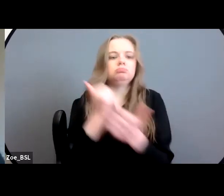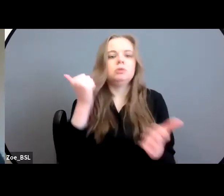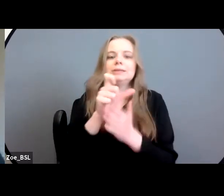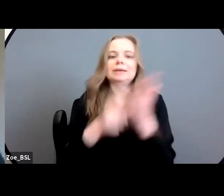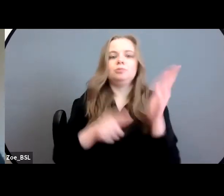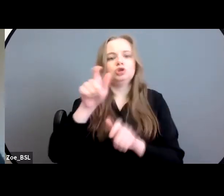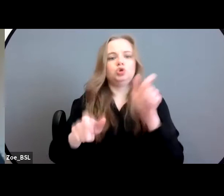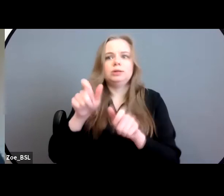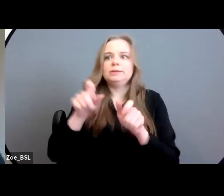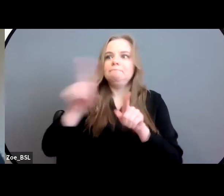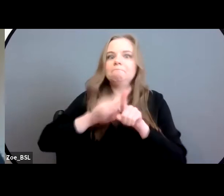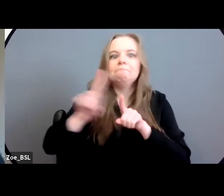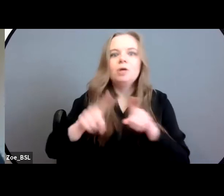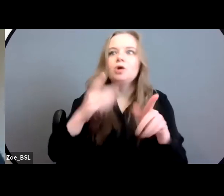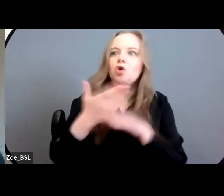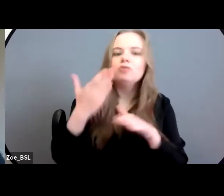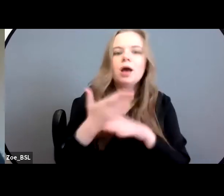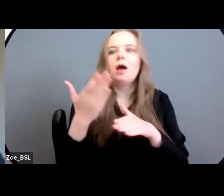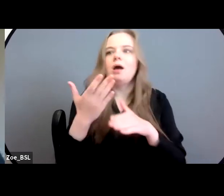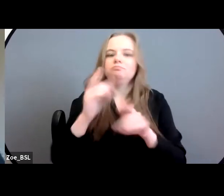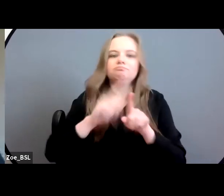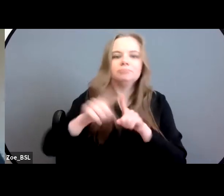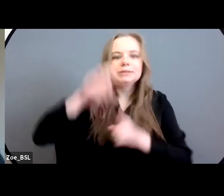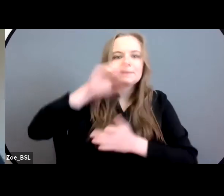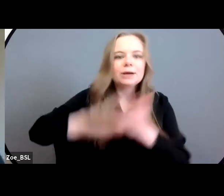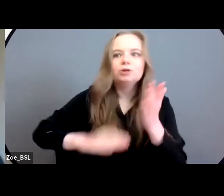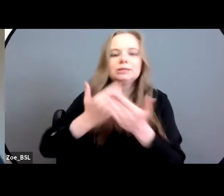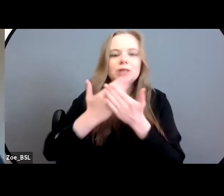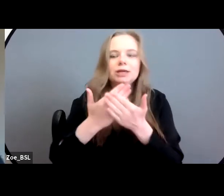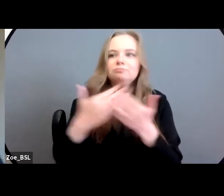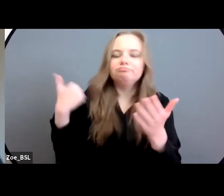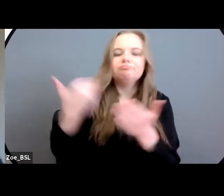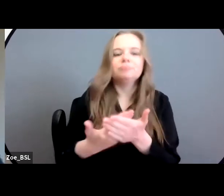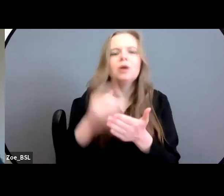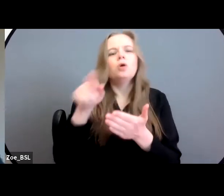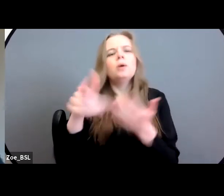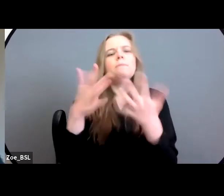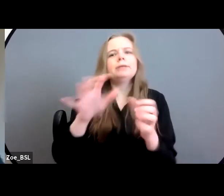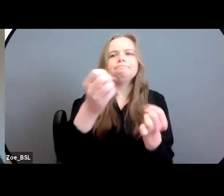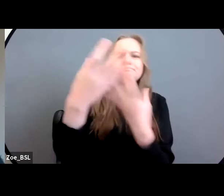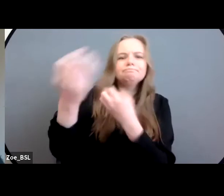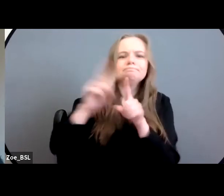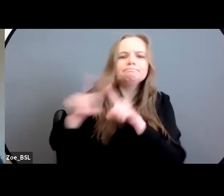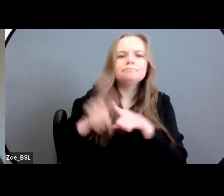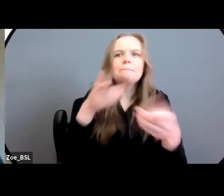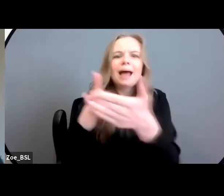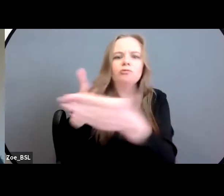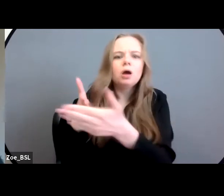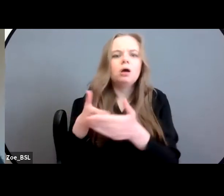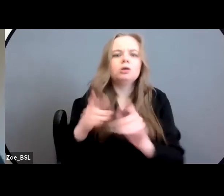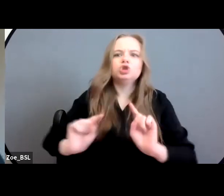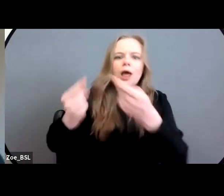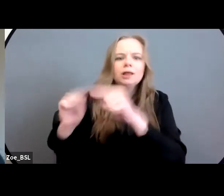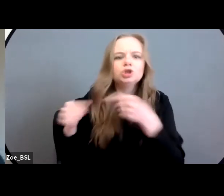of their careers and their studies. And we very much heard through that there were common challenges and barriers in access to and opportunities